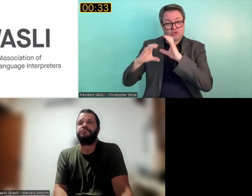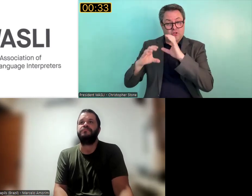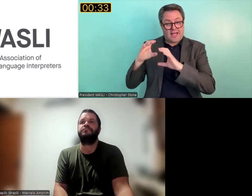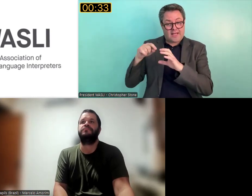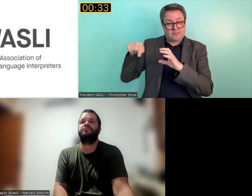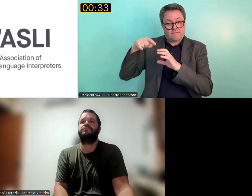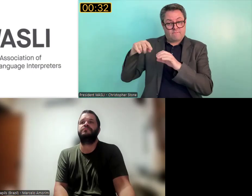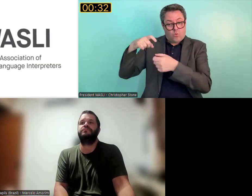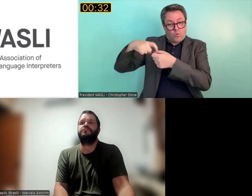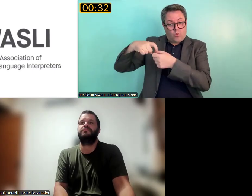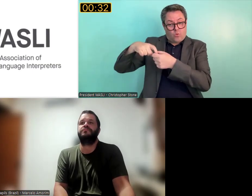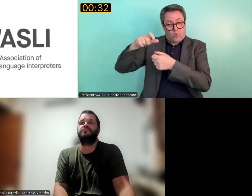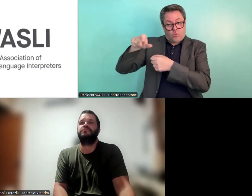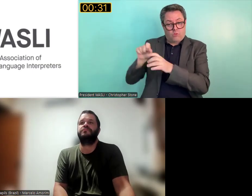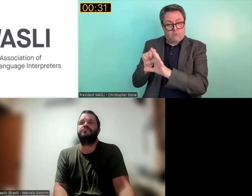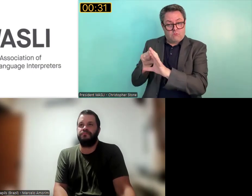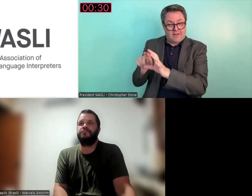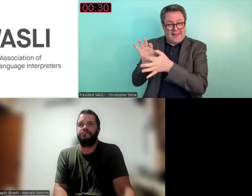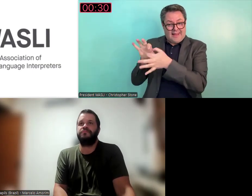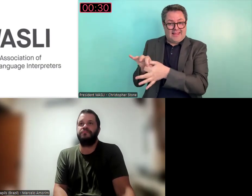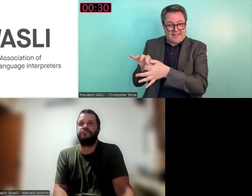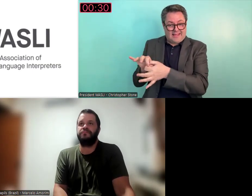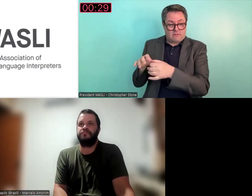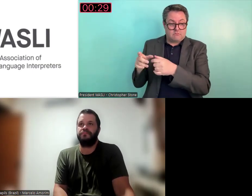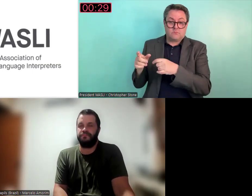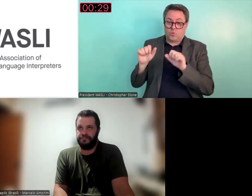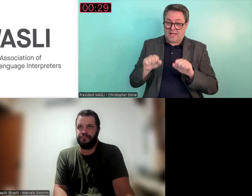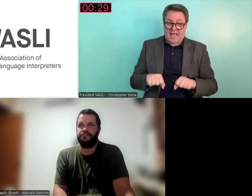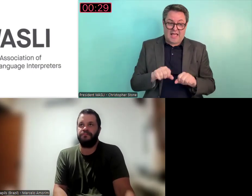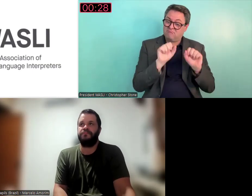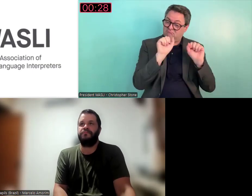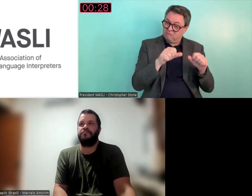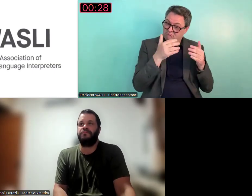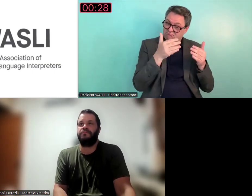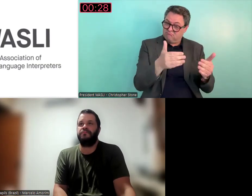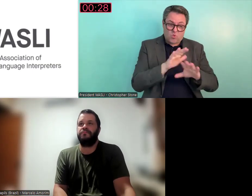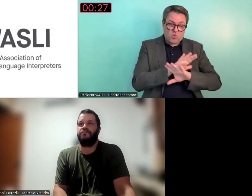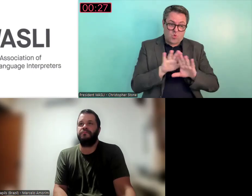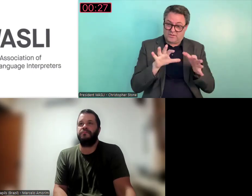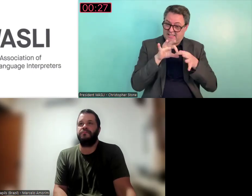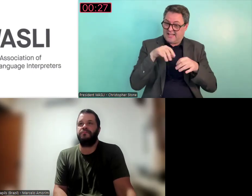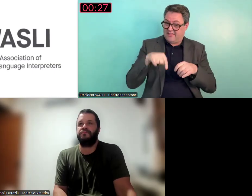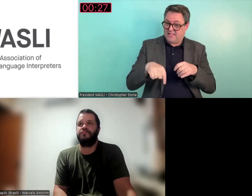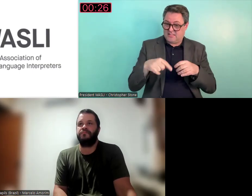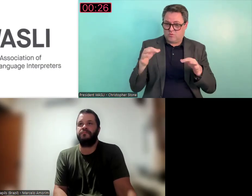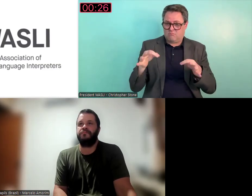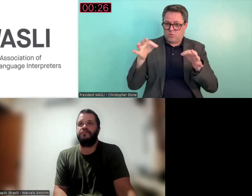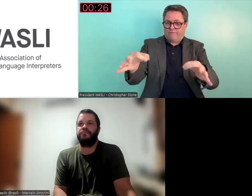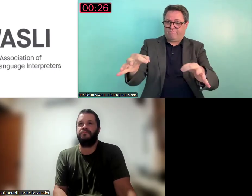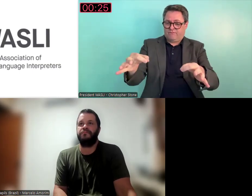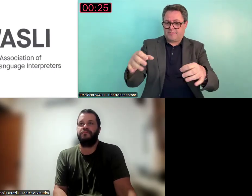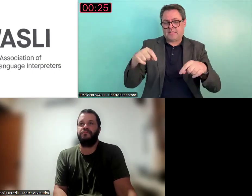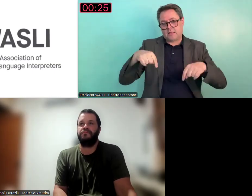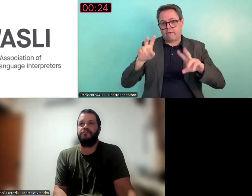have the time to read these documents. In the chat, a link has been shared for people to vote whether they agree with